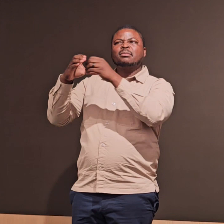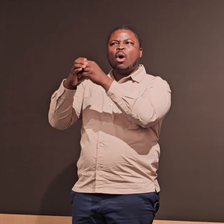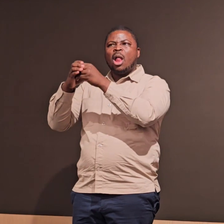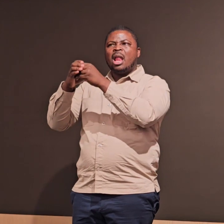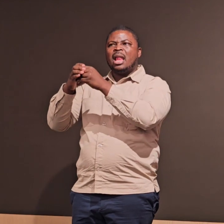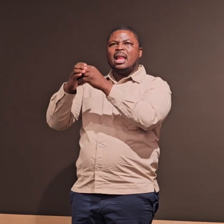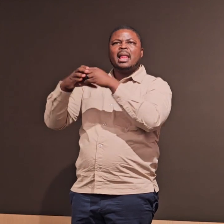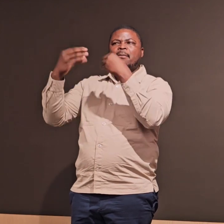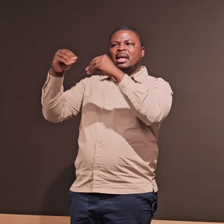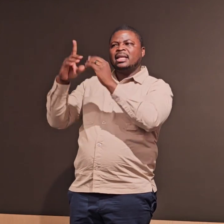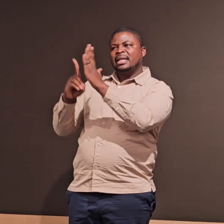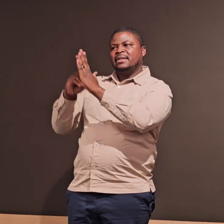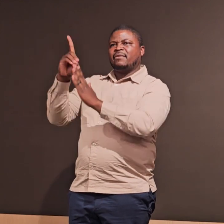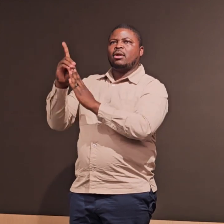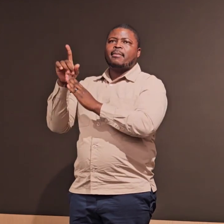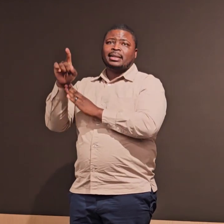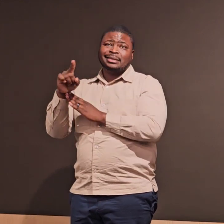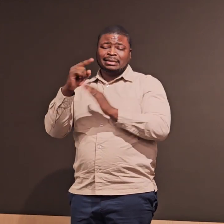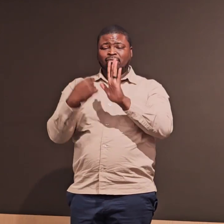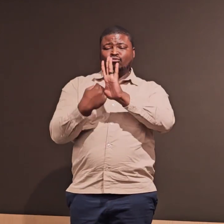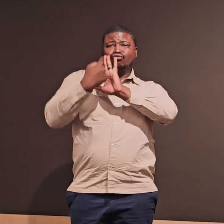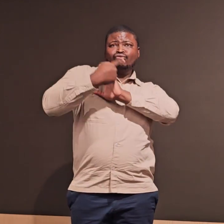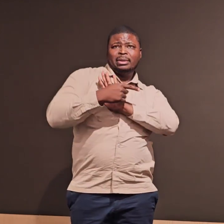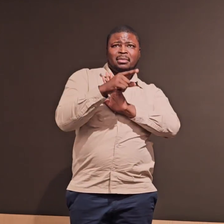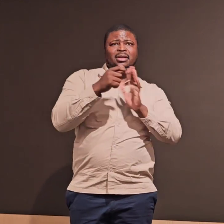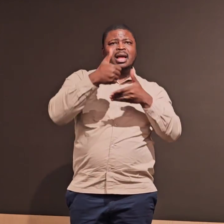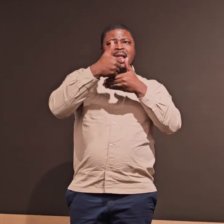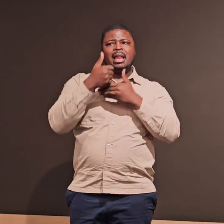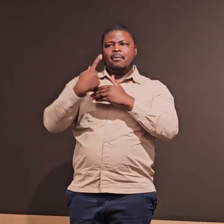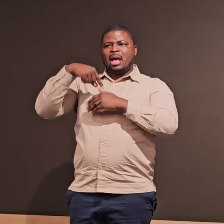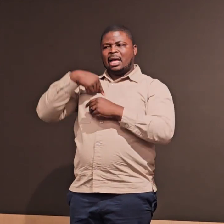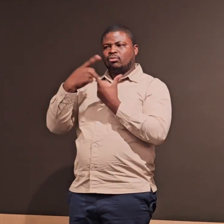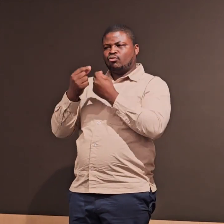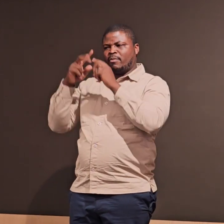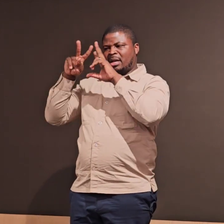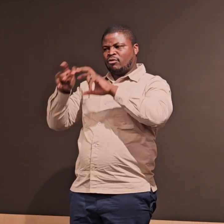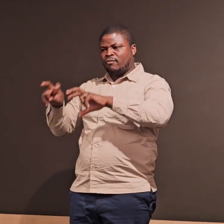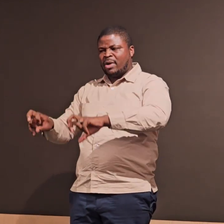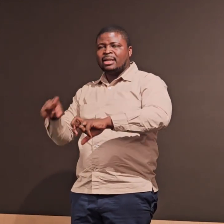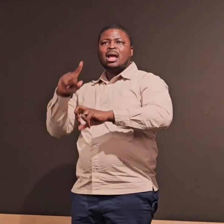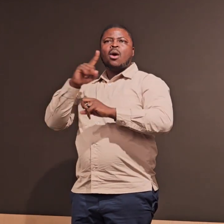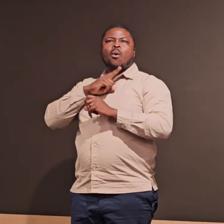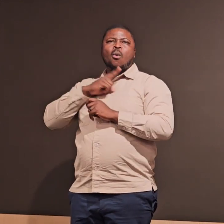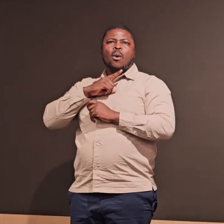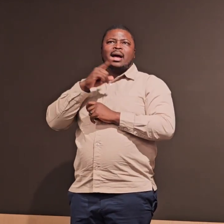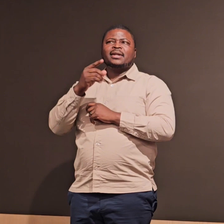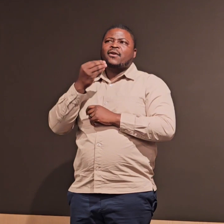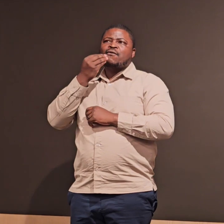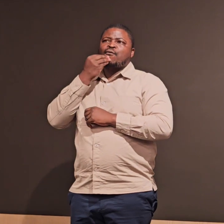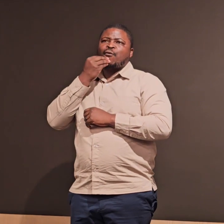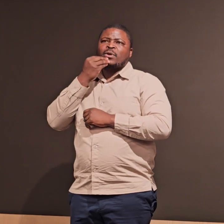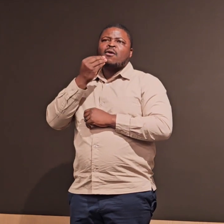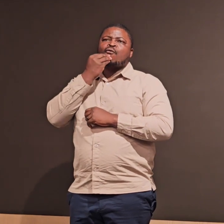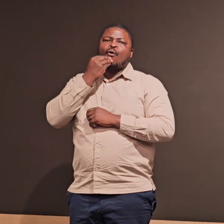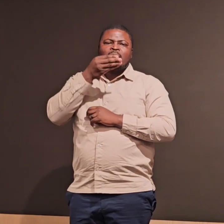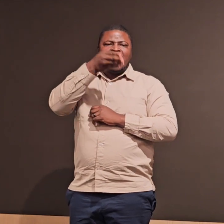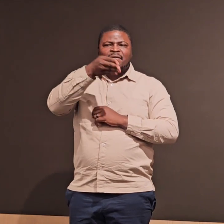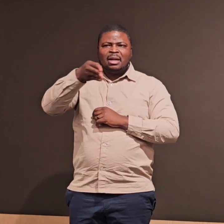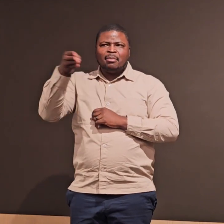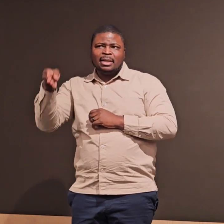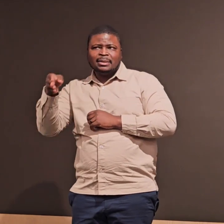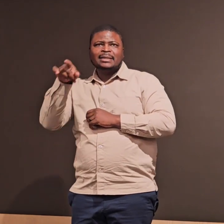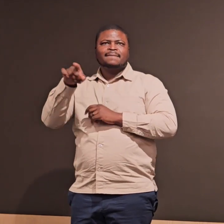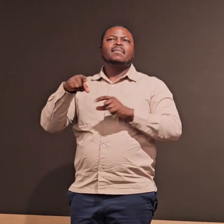when we were developing the indicators for this study, because we needed to match both food and security indicators as well